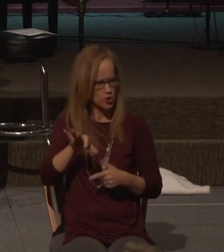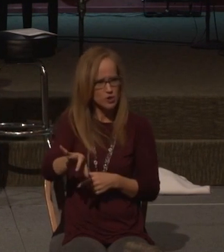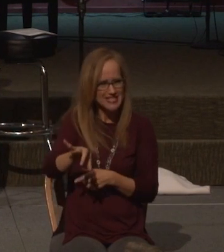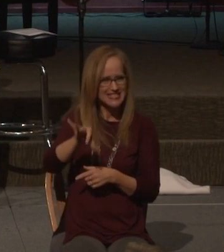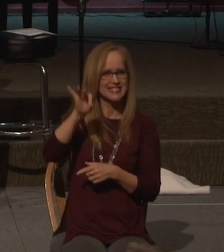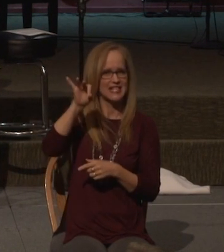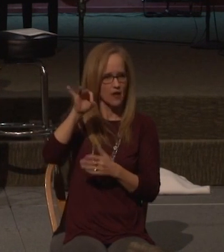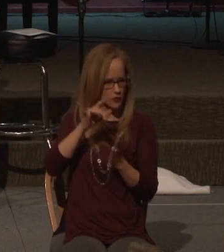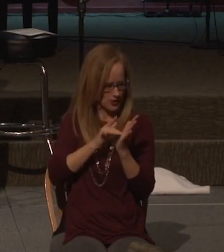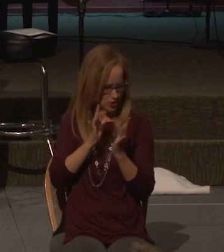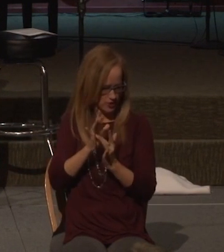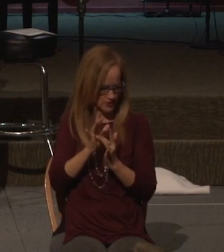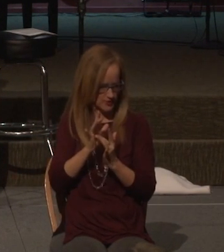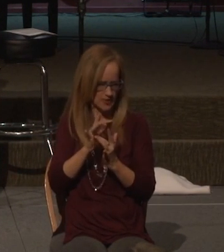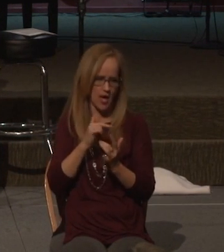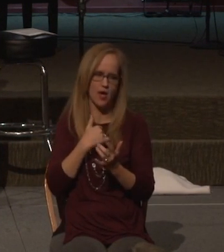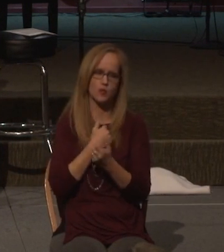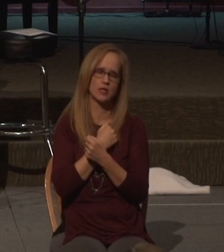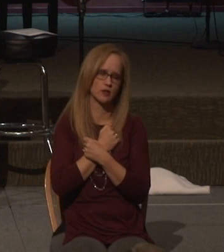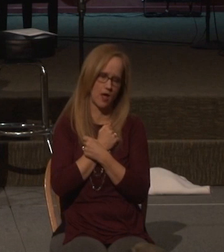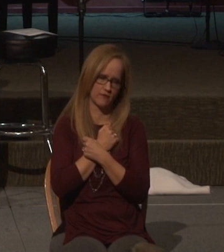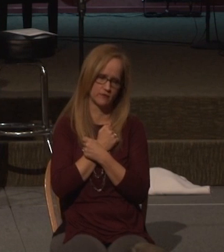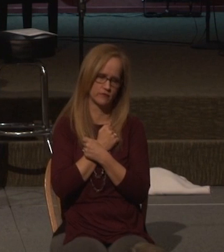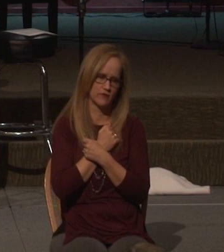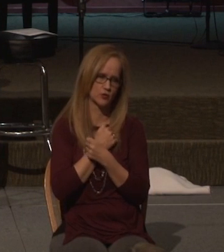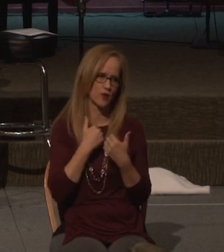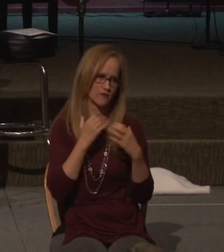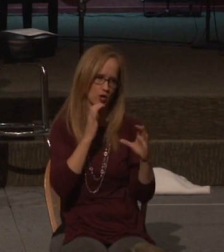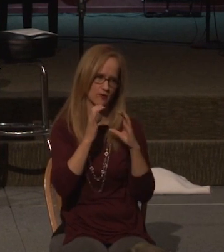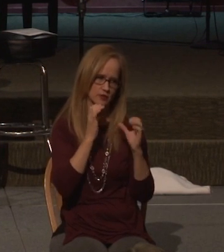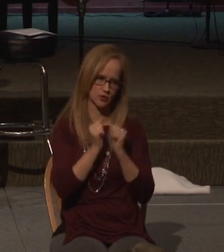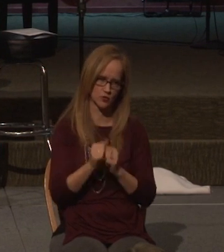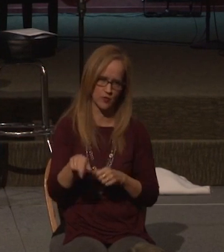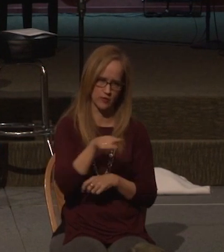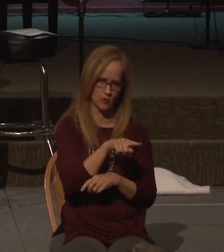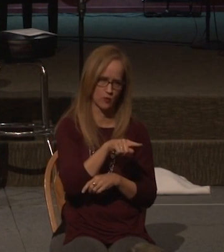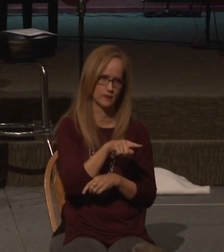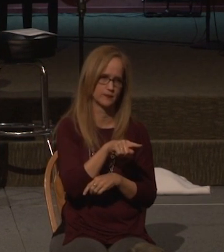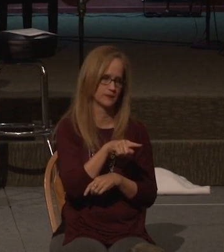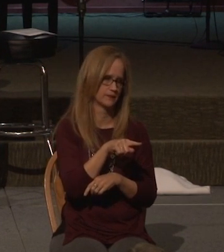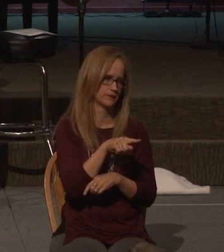Jesus, I would love to have a conversation with you.